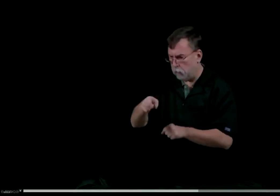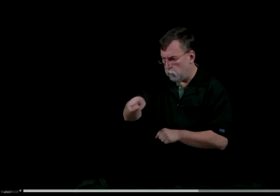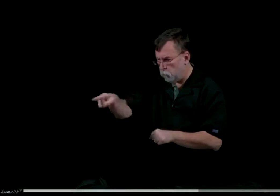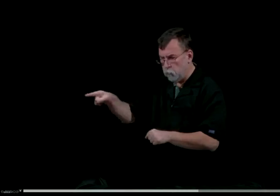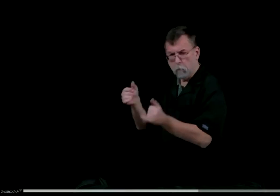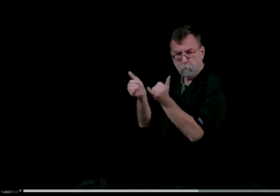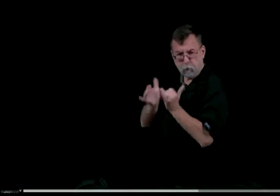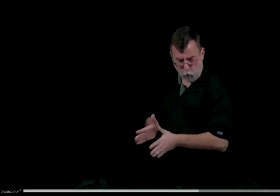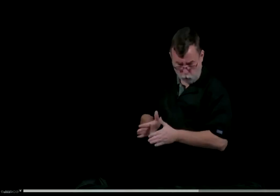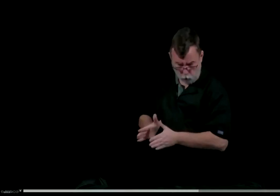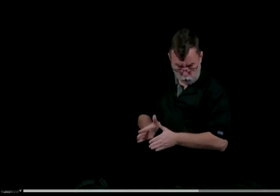is to get you